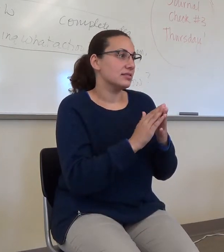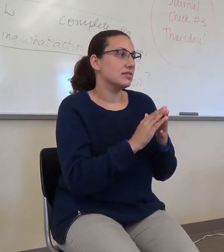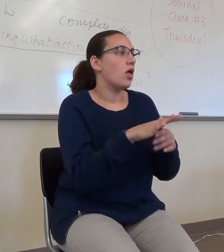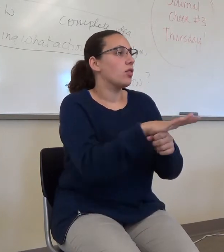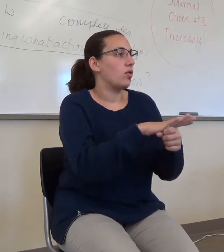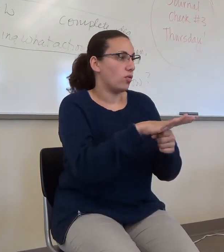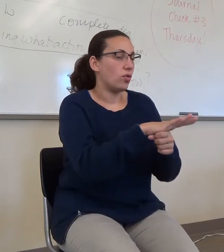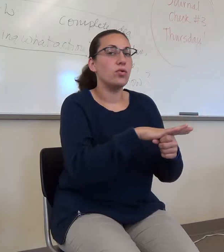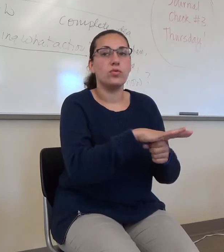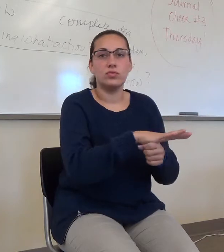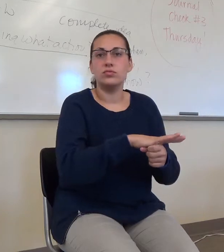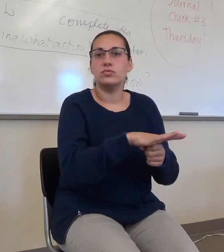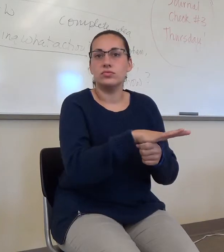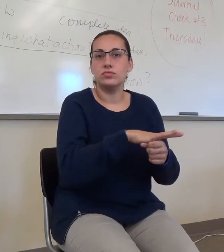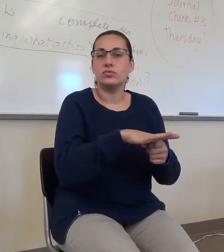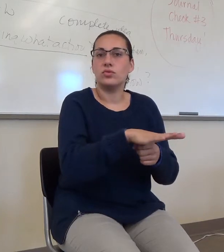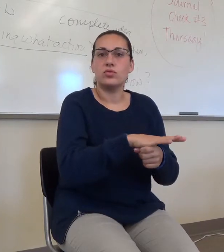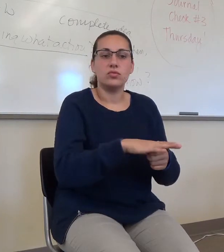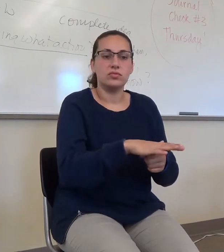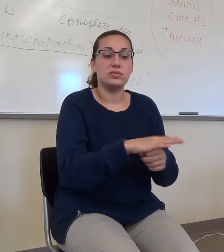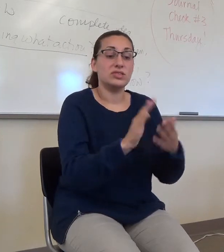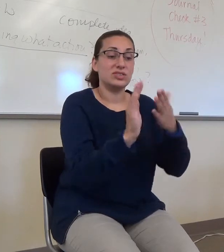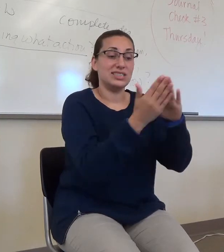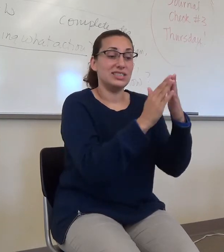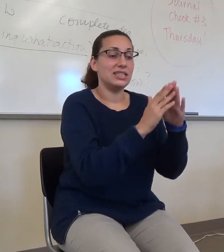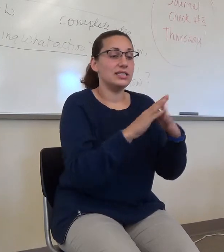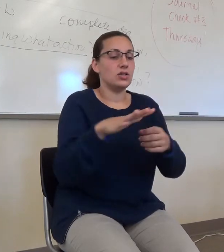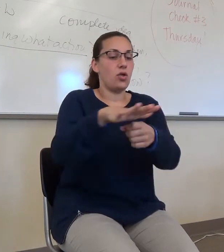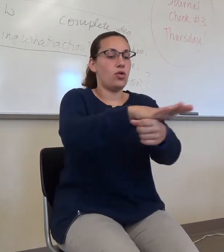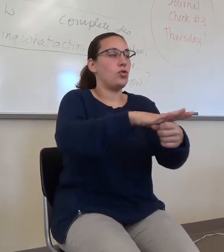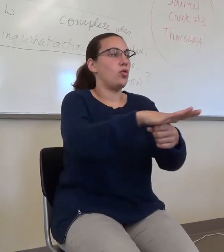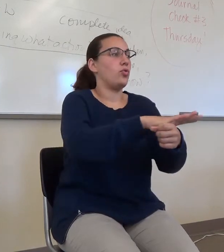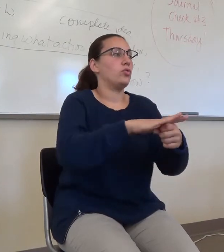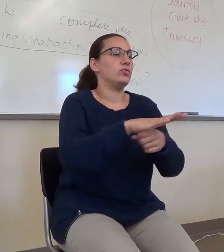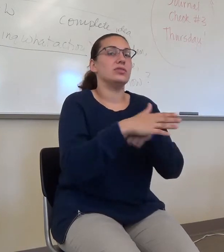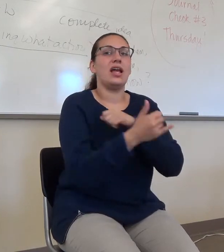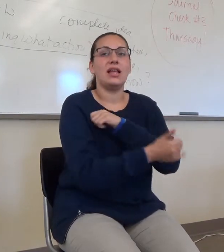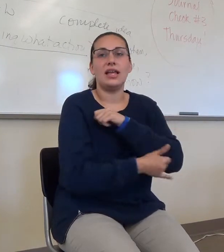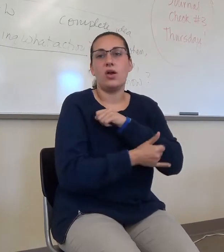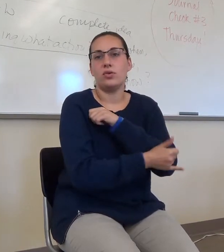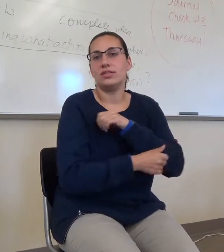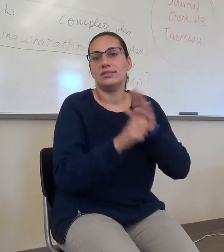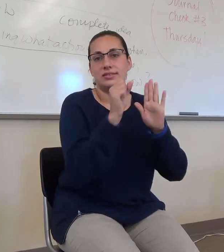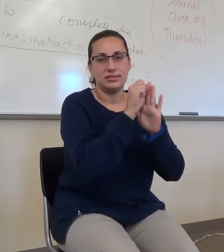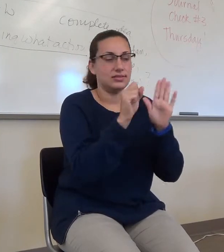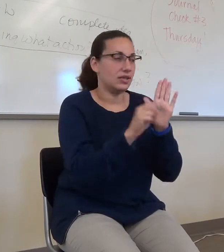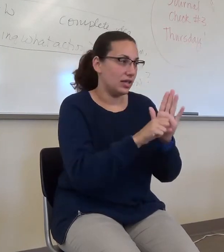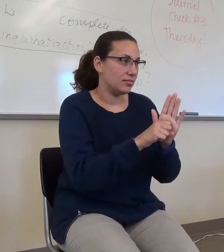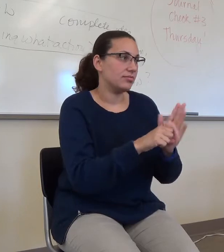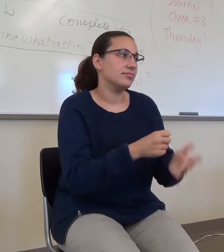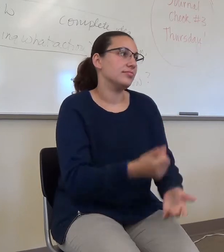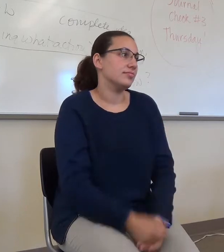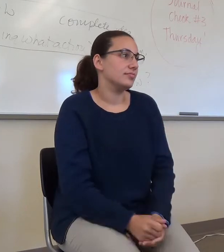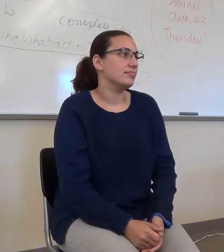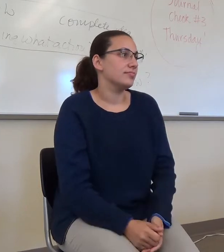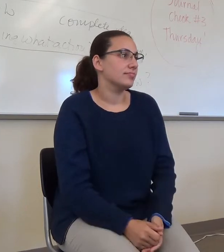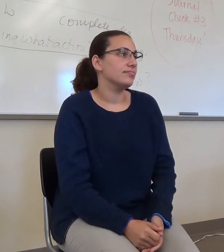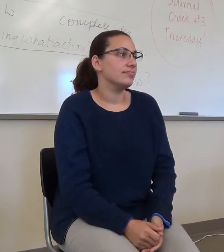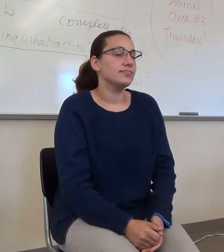localities, so not just cities, but in some cases counties and states, so these places. So what is